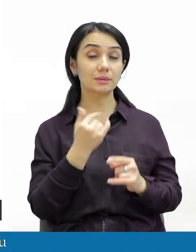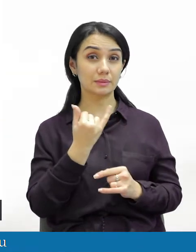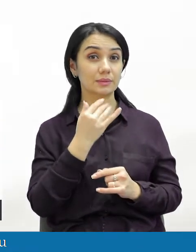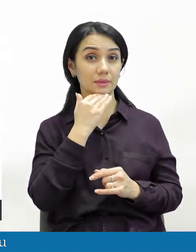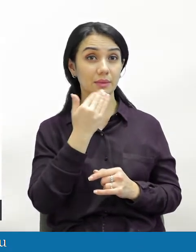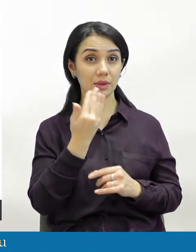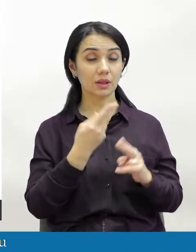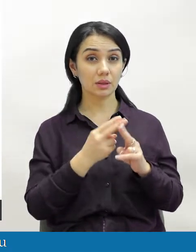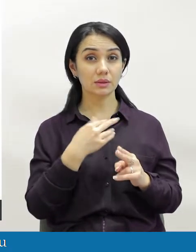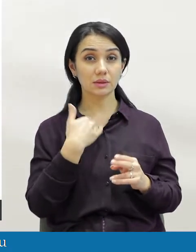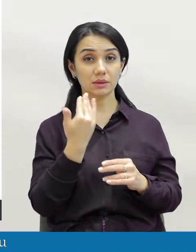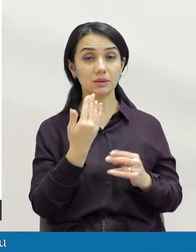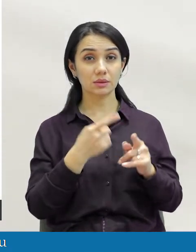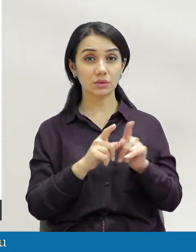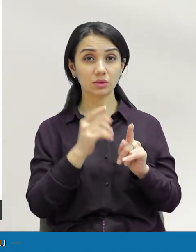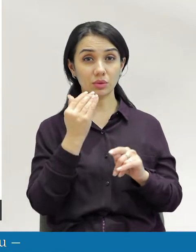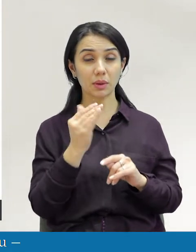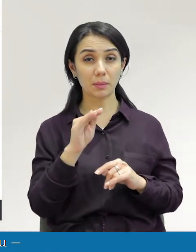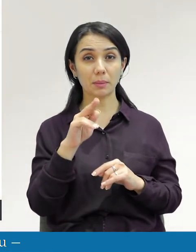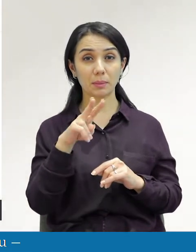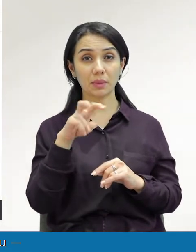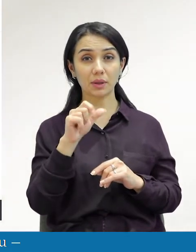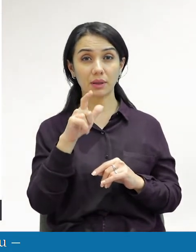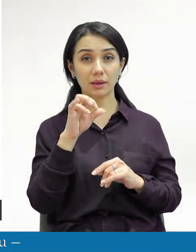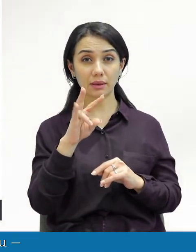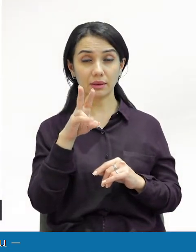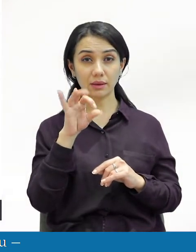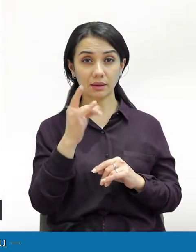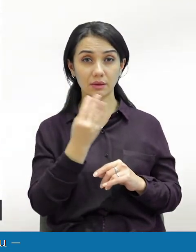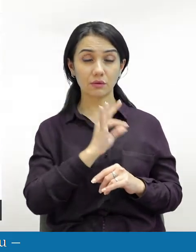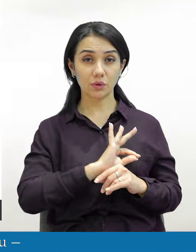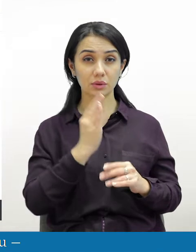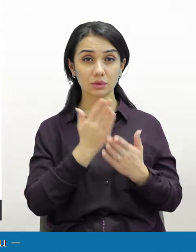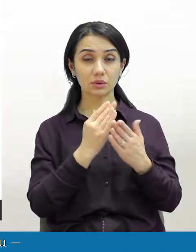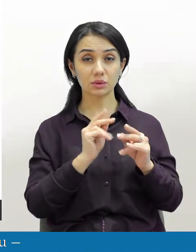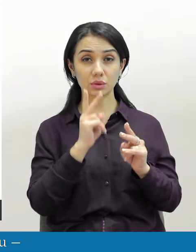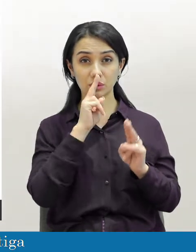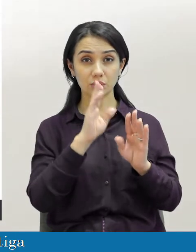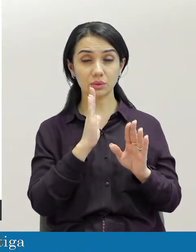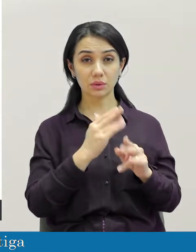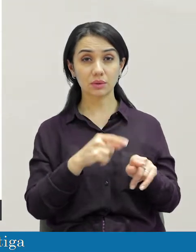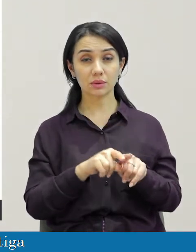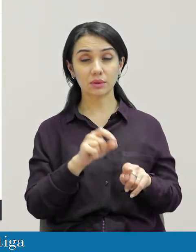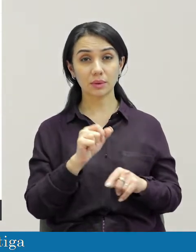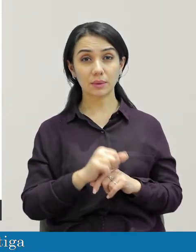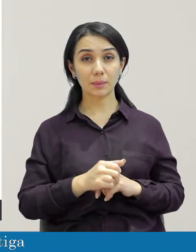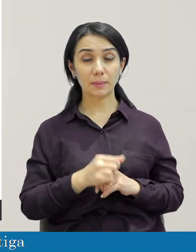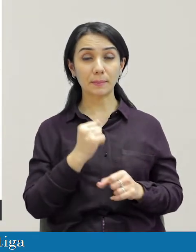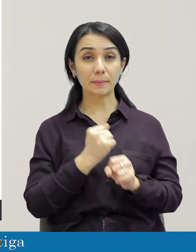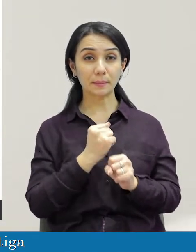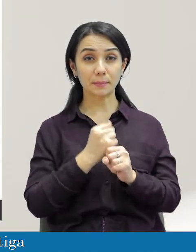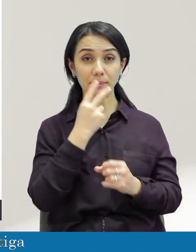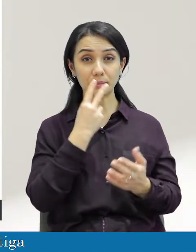yetadi va sizlarga kelinglar mana shu pluginlardan foydalanish ko'rsatib o'tib ketaylik. Birinchi pluginimiz bu Unsplash. Kelinglar mana